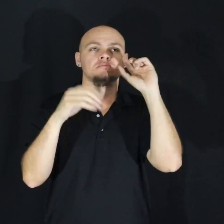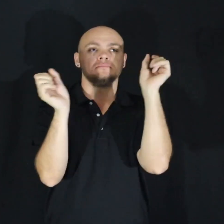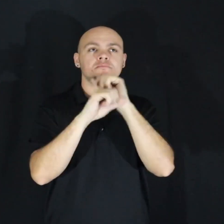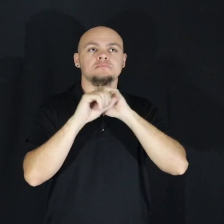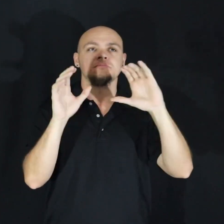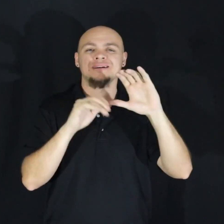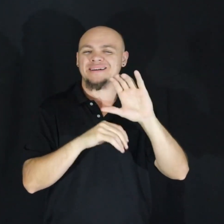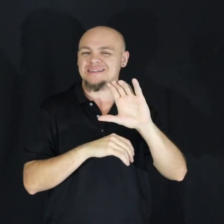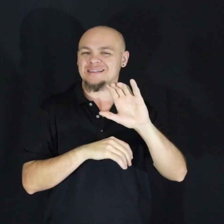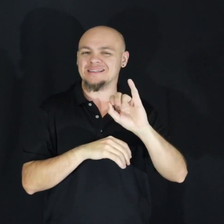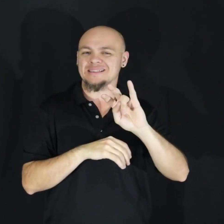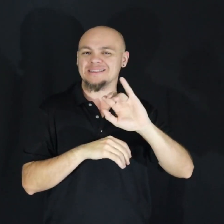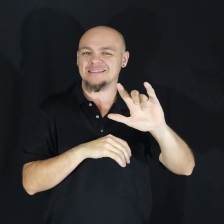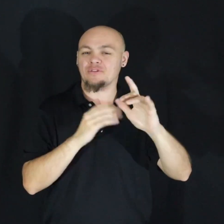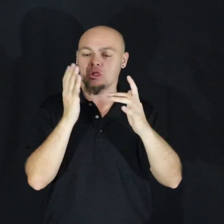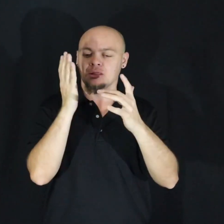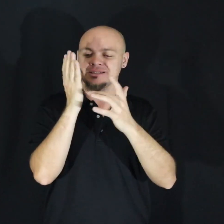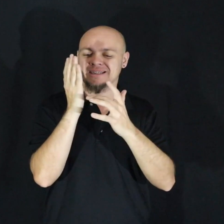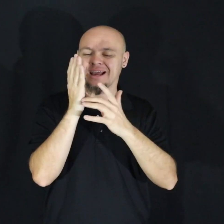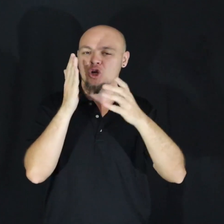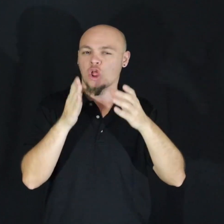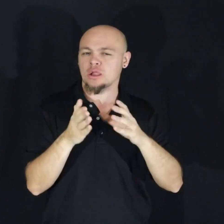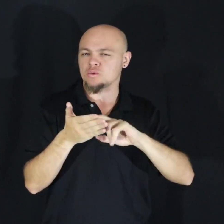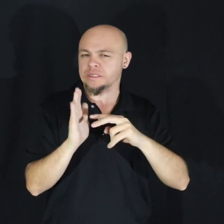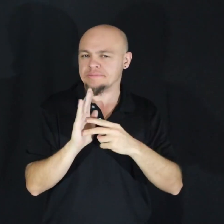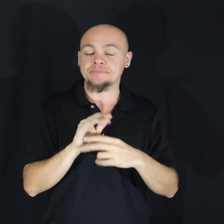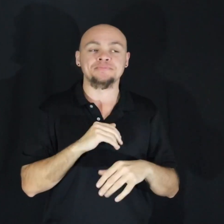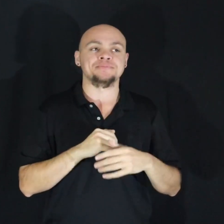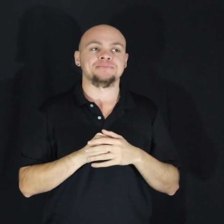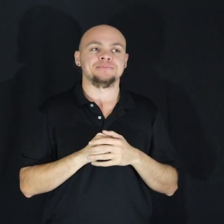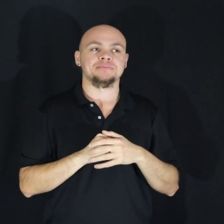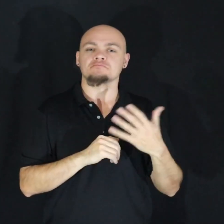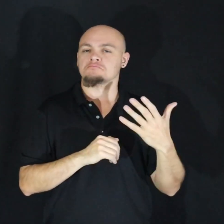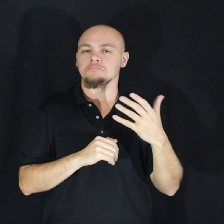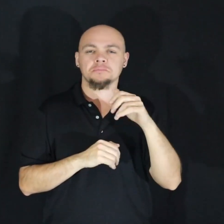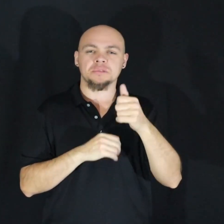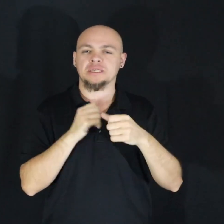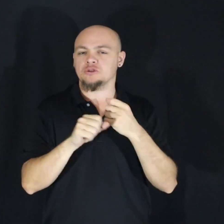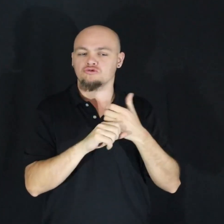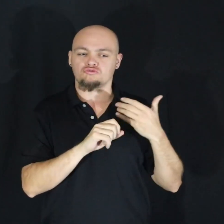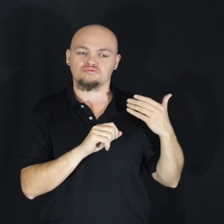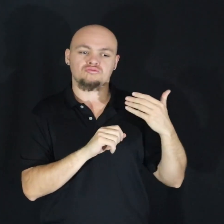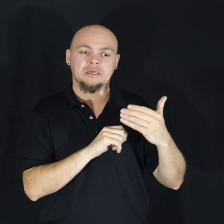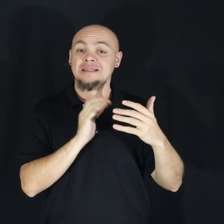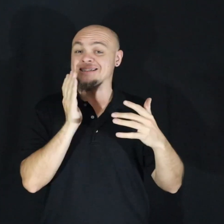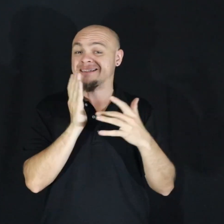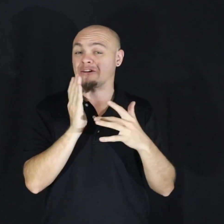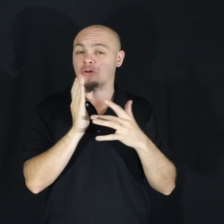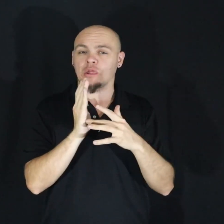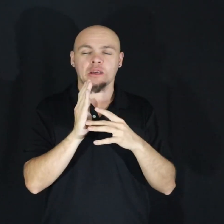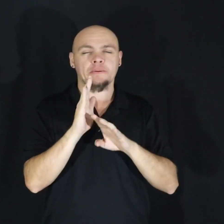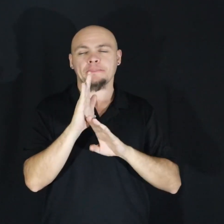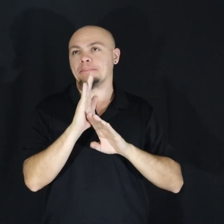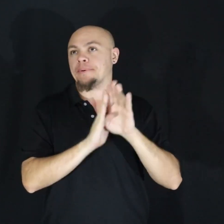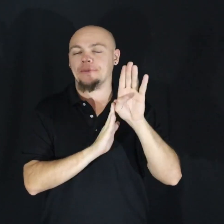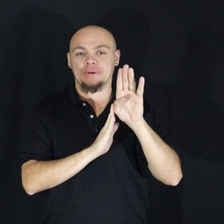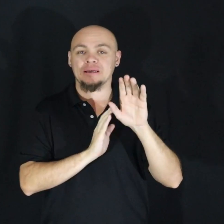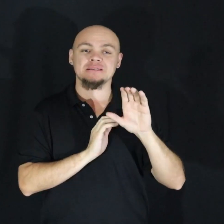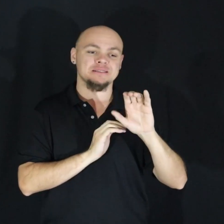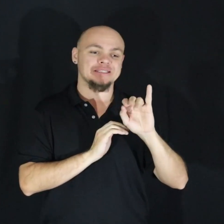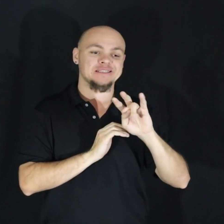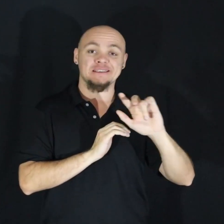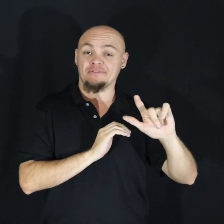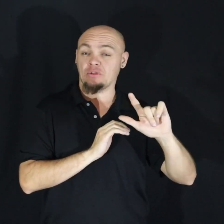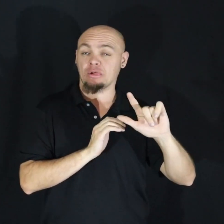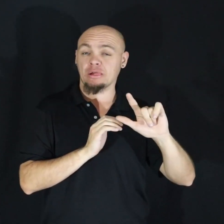word civil technologist means. Over the past decades, there's been so many breakthroughs on the technology front in civil infrastructure.